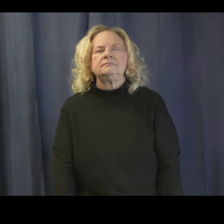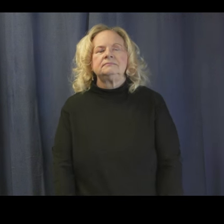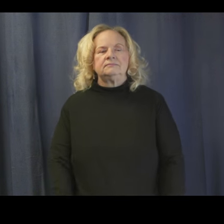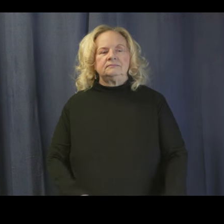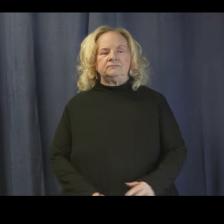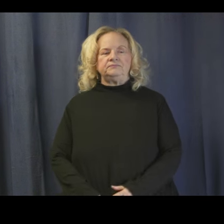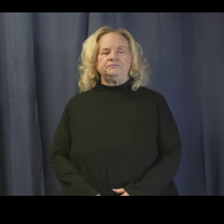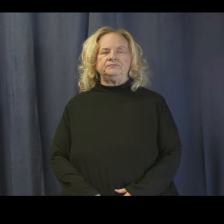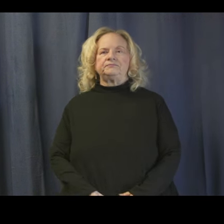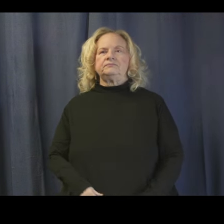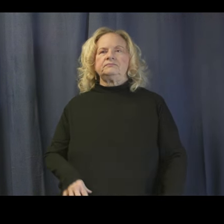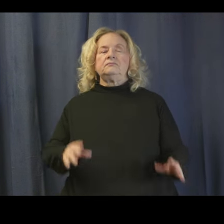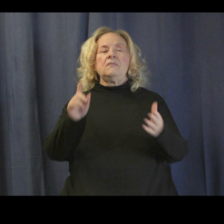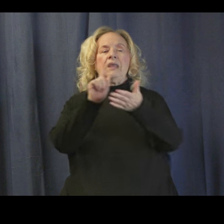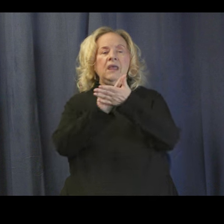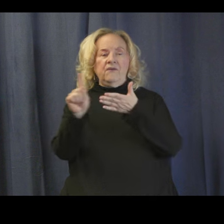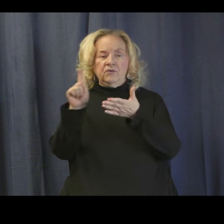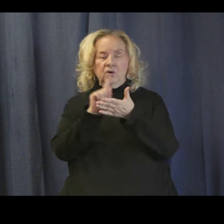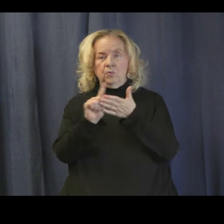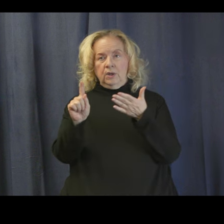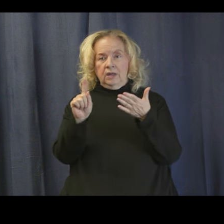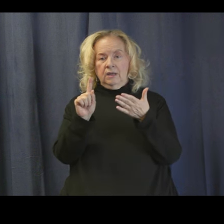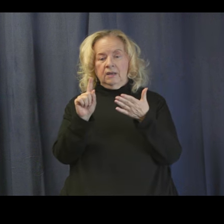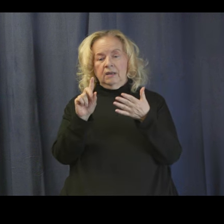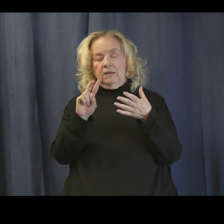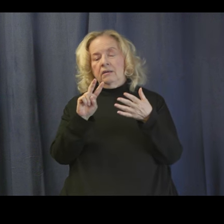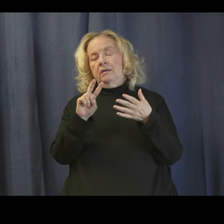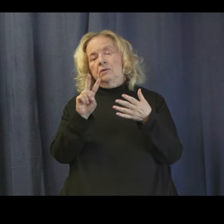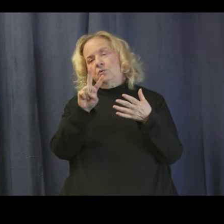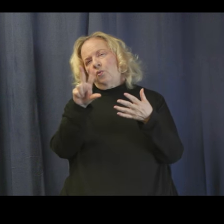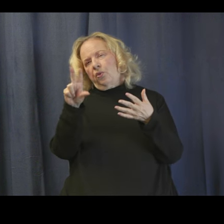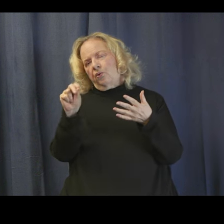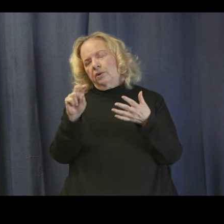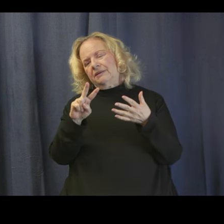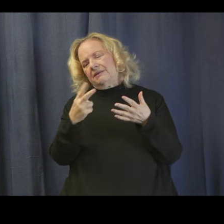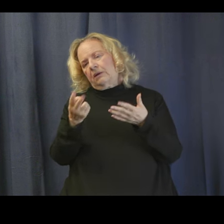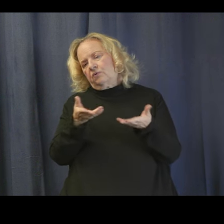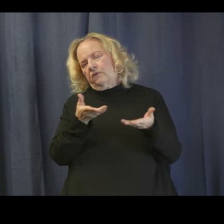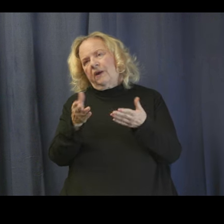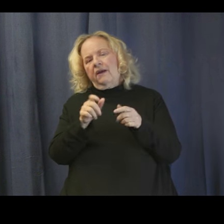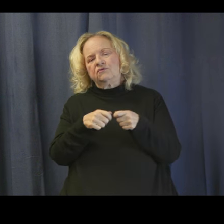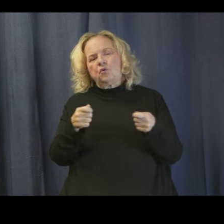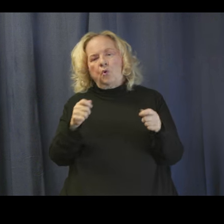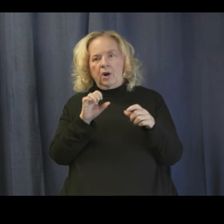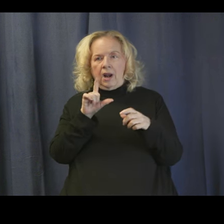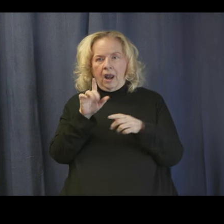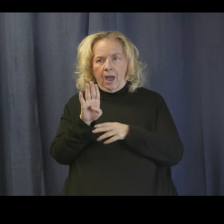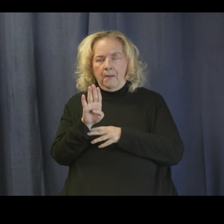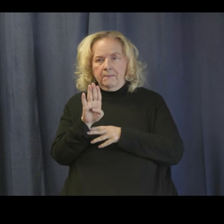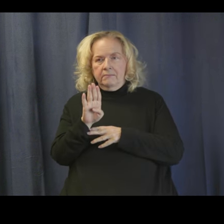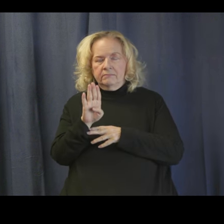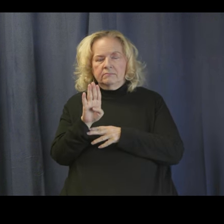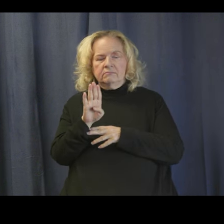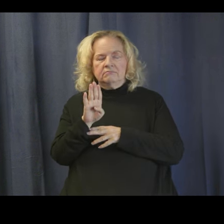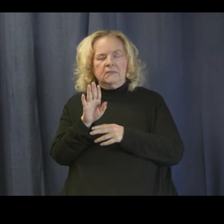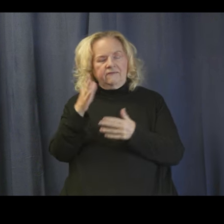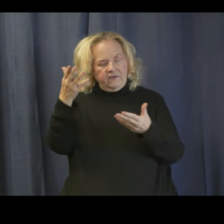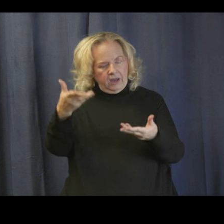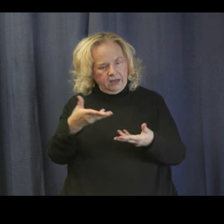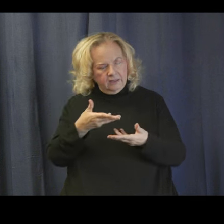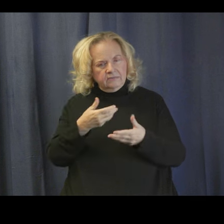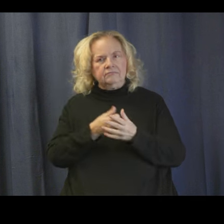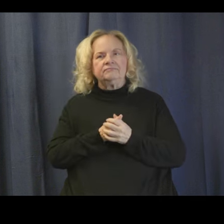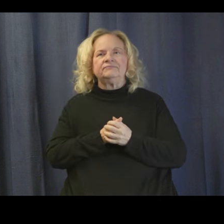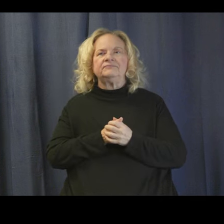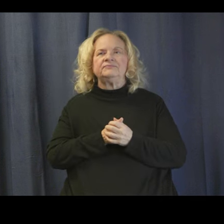Got a few announcements here. As you know, every Shabbat, right after our second service at 2:30, we have Torah Club here at the offices.